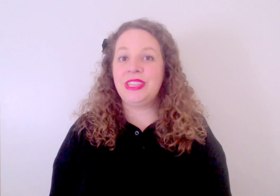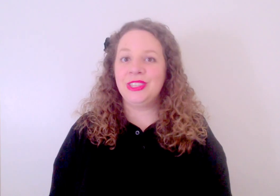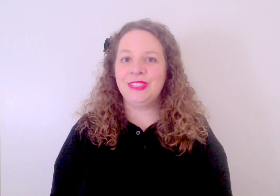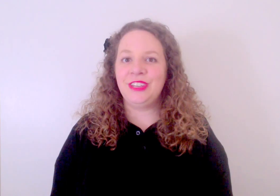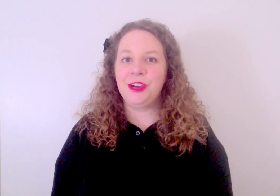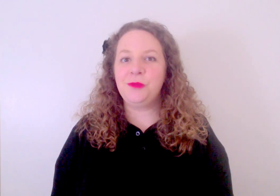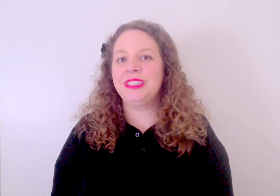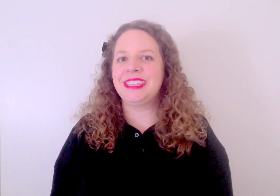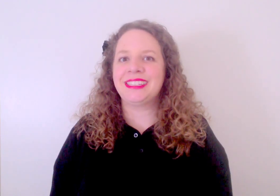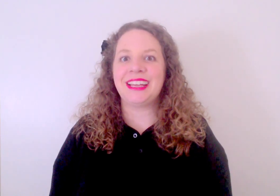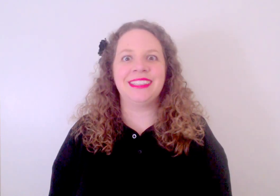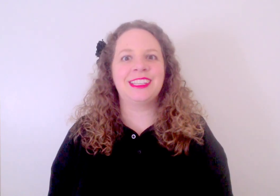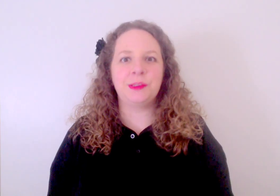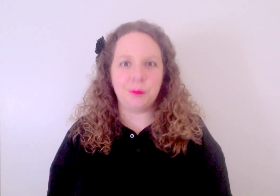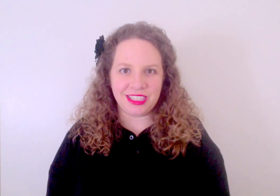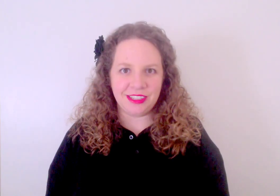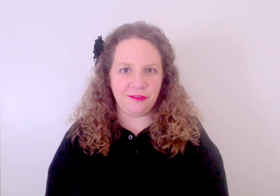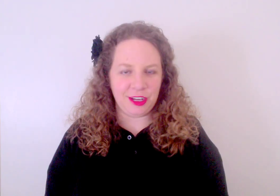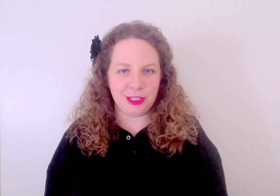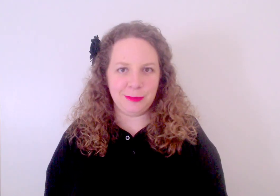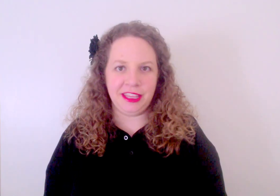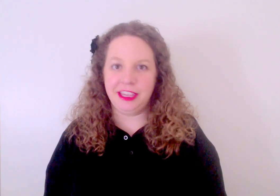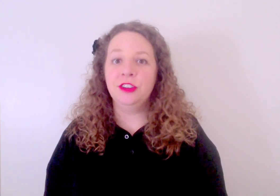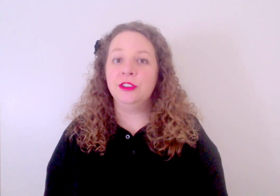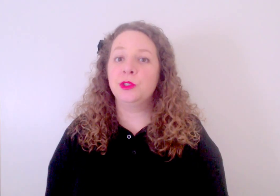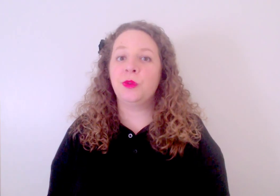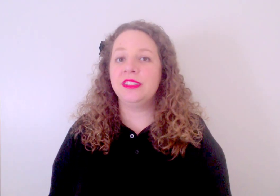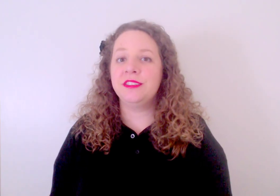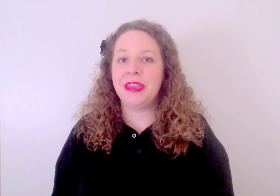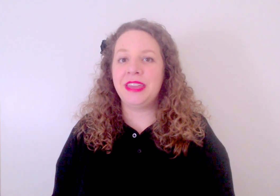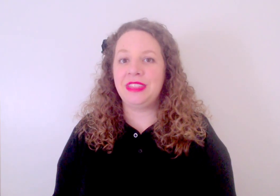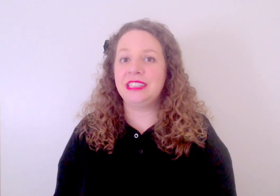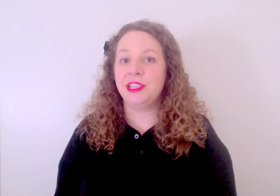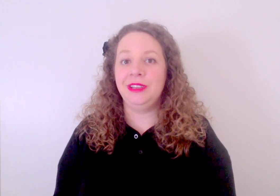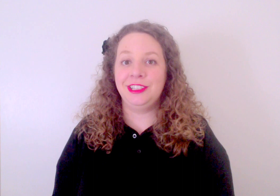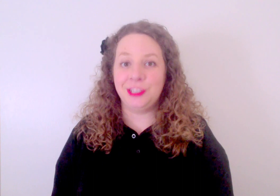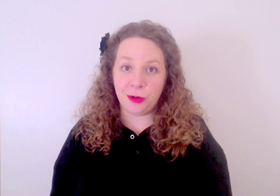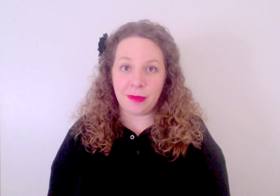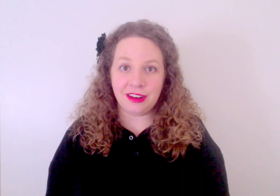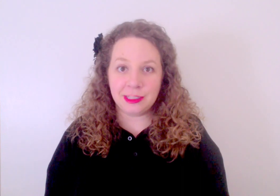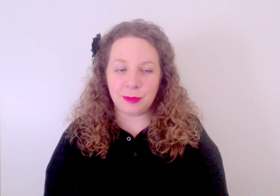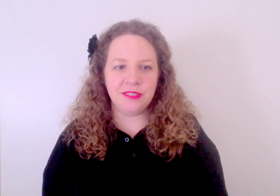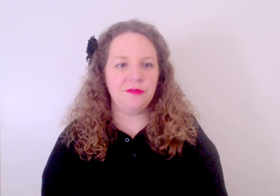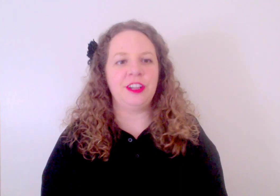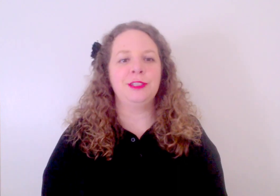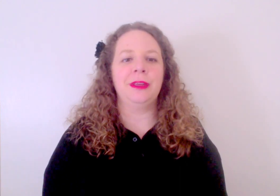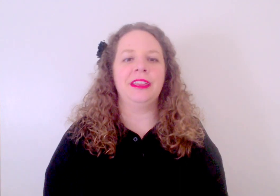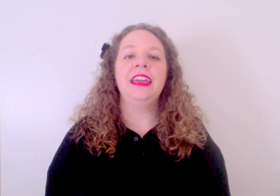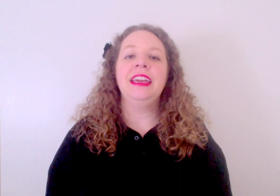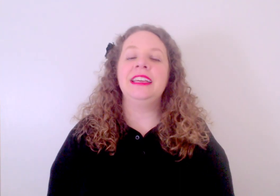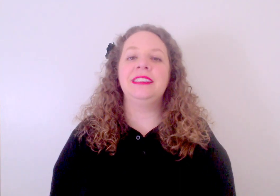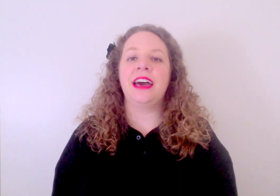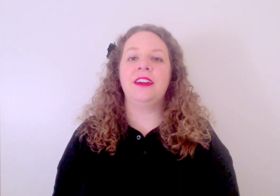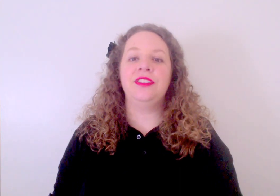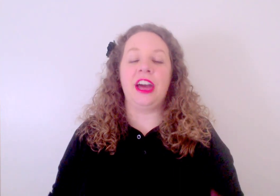In this video, we'll discuss expressive fingerspelling. So one of the main things that you need to know about expressive fingerspelling is that is